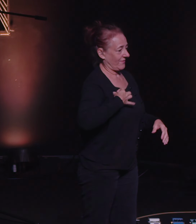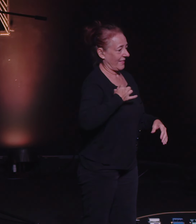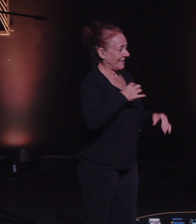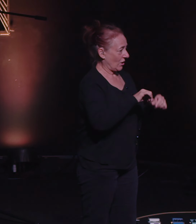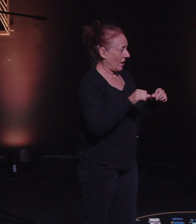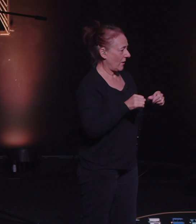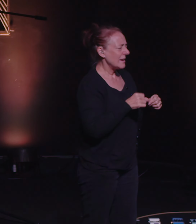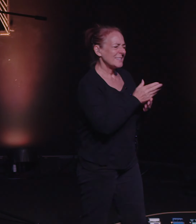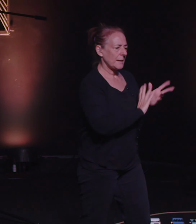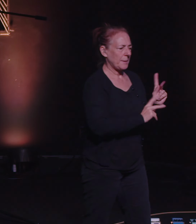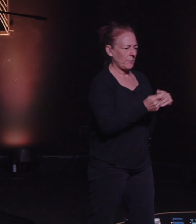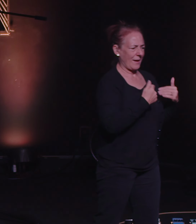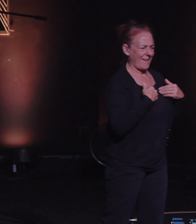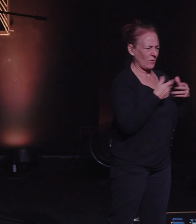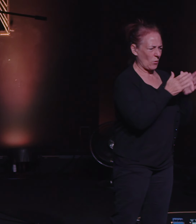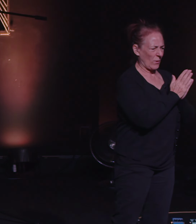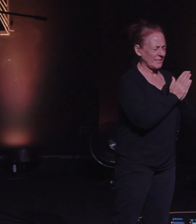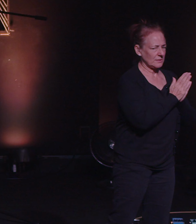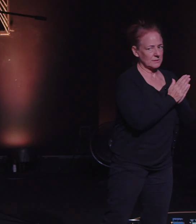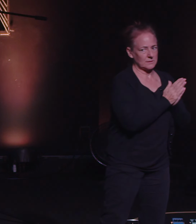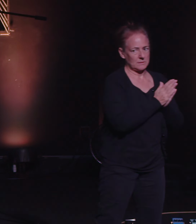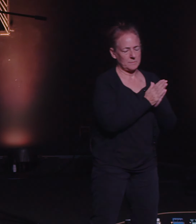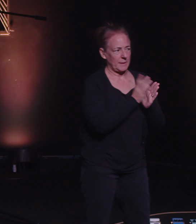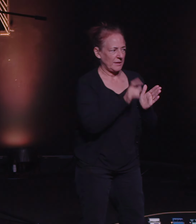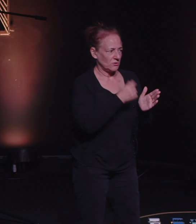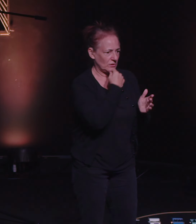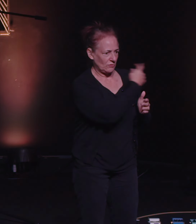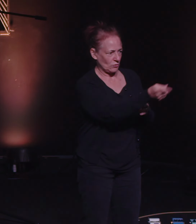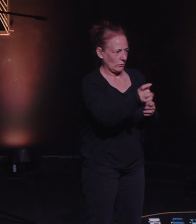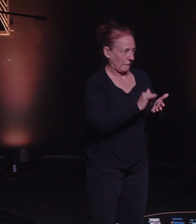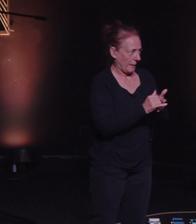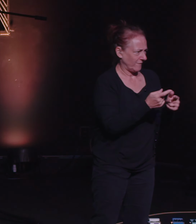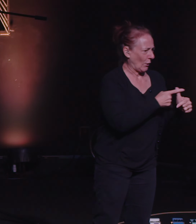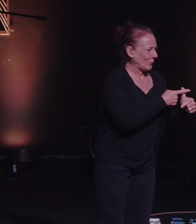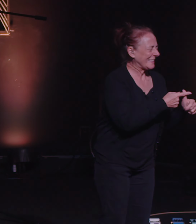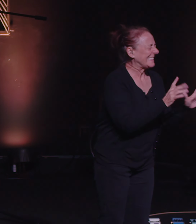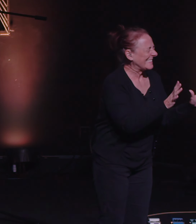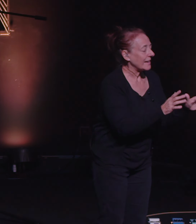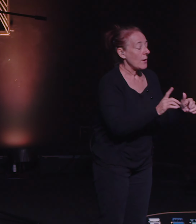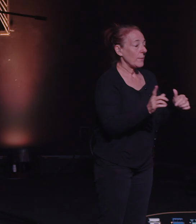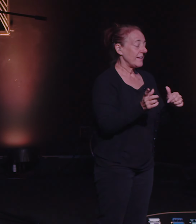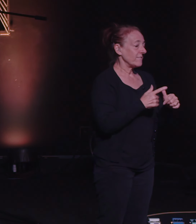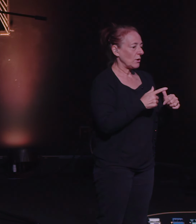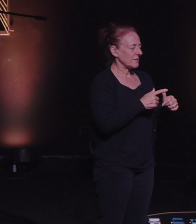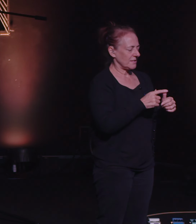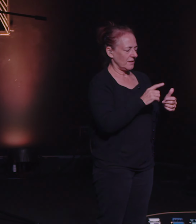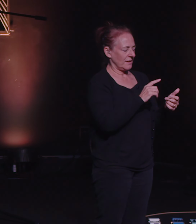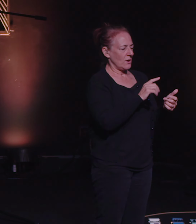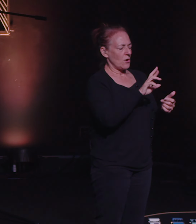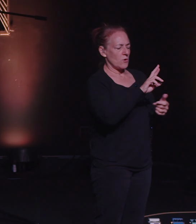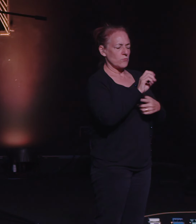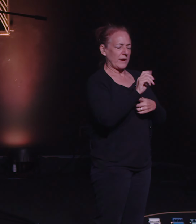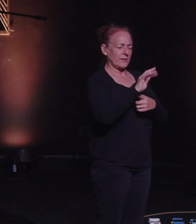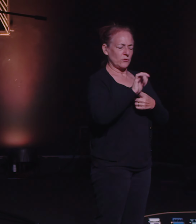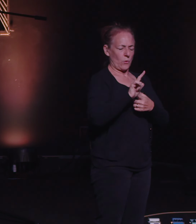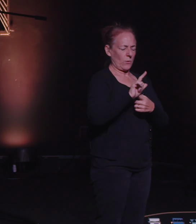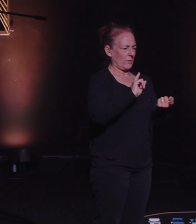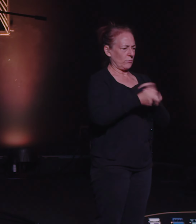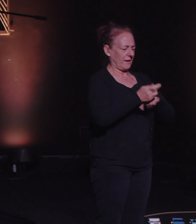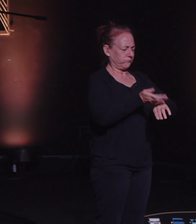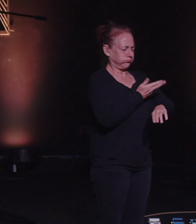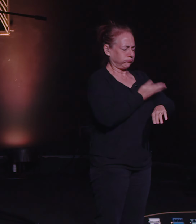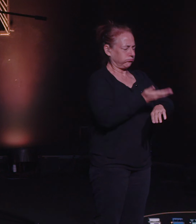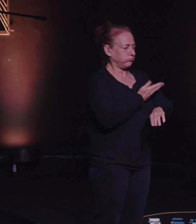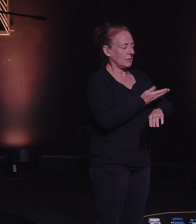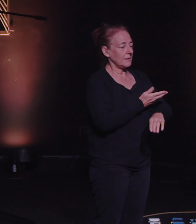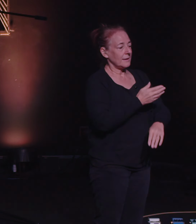some people have had questions, and maybe I should have shared this earlier, but when it comes to retooling and everything, Zach has, our